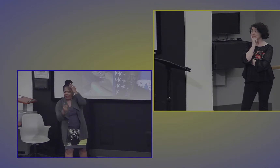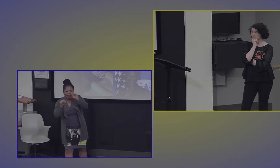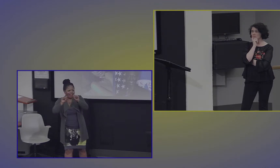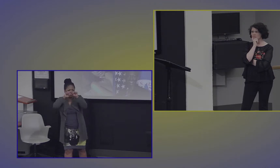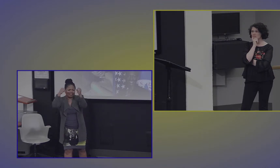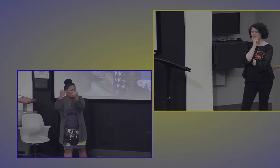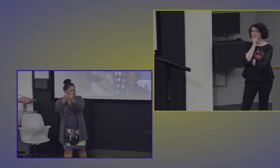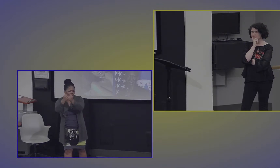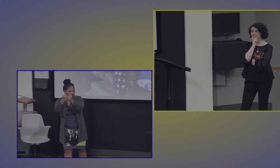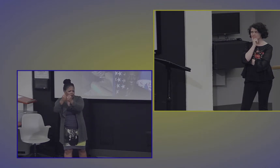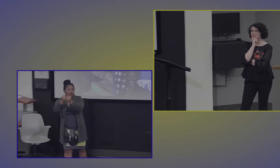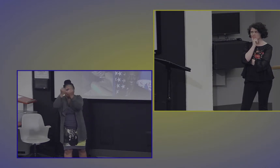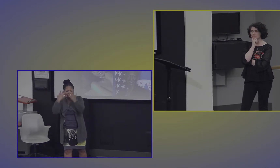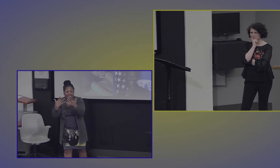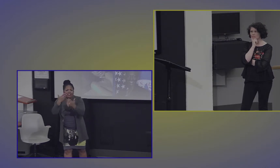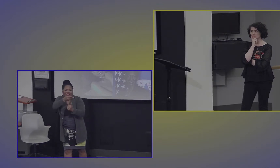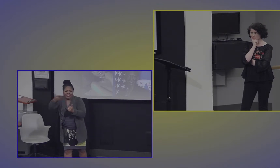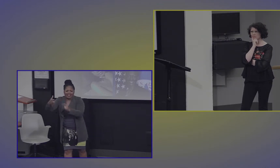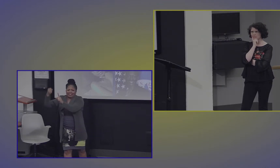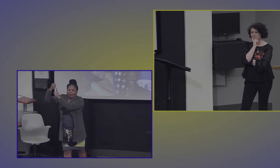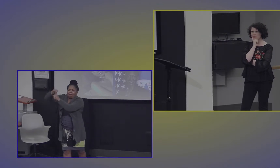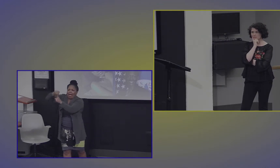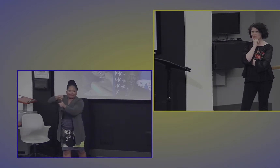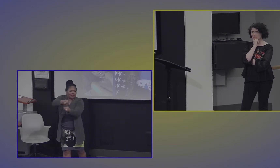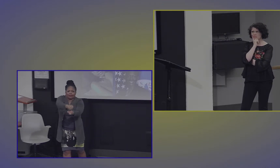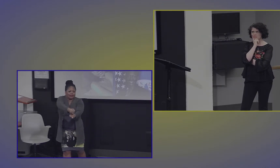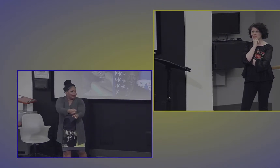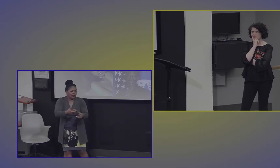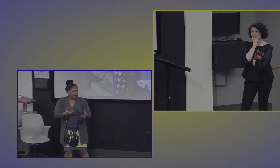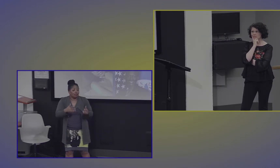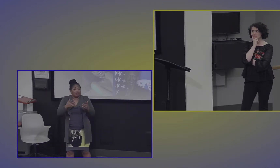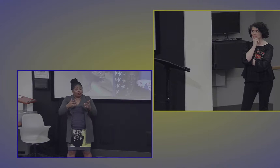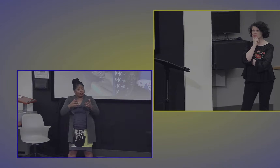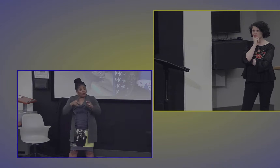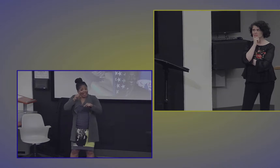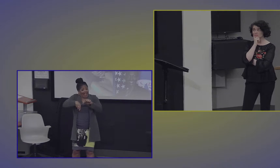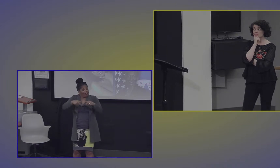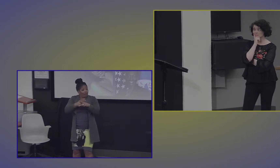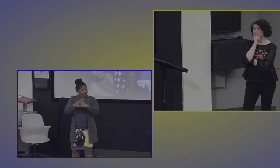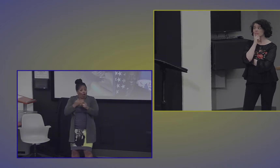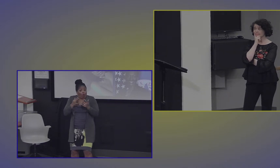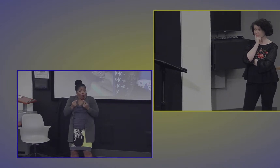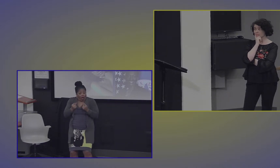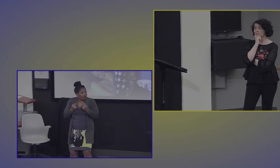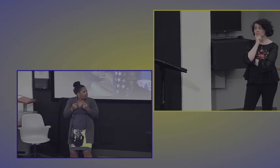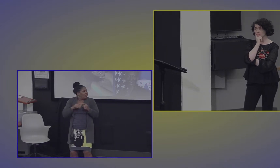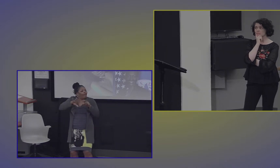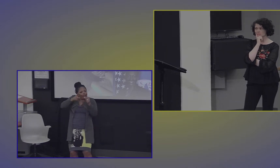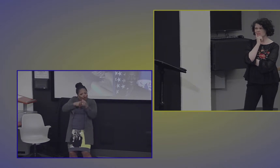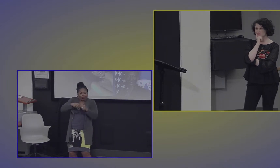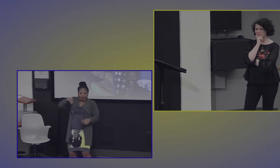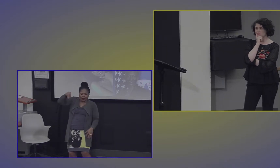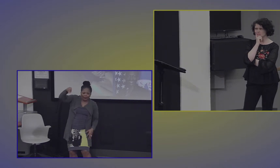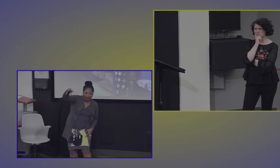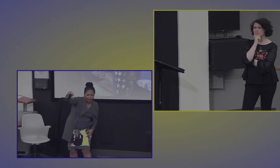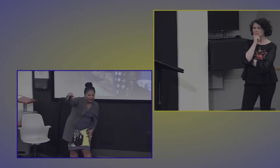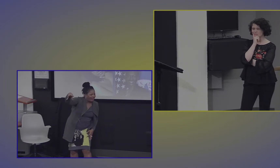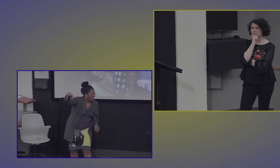will work. No, actually what institutional ethnography says, look at all of it. Understand it first. Pull